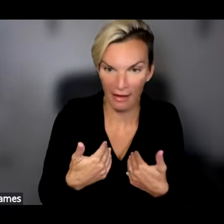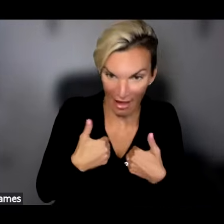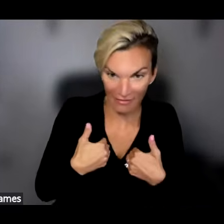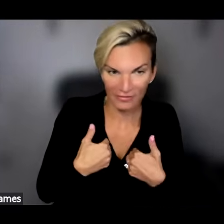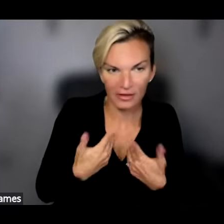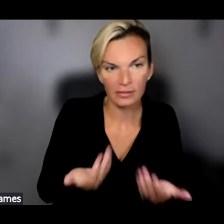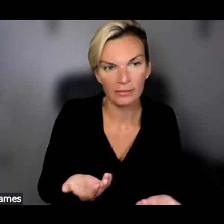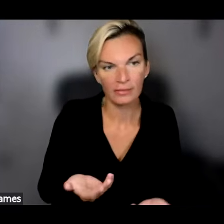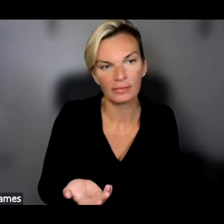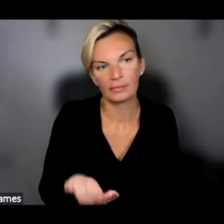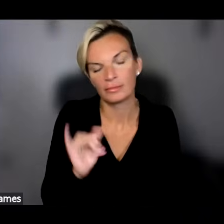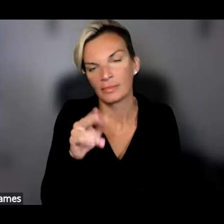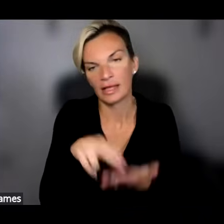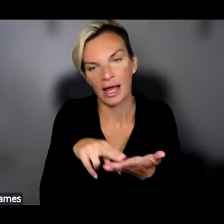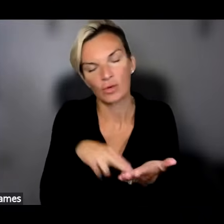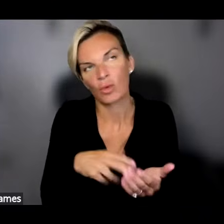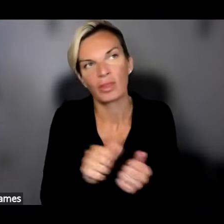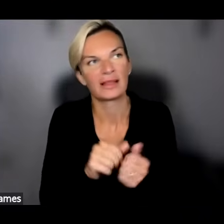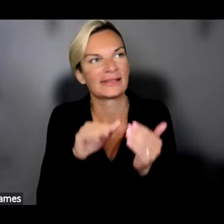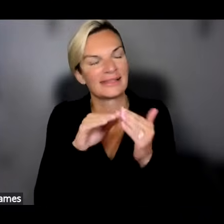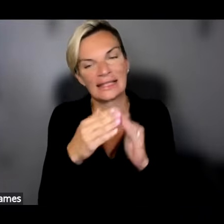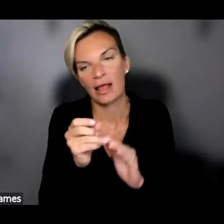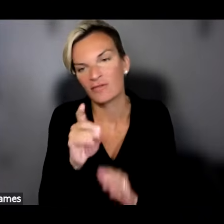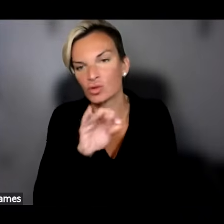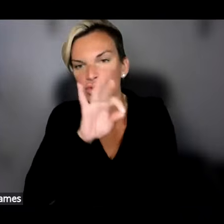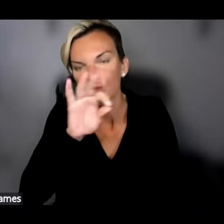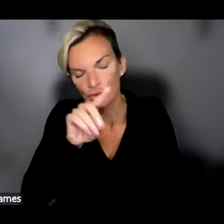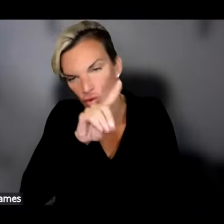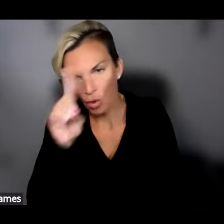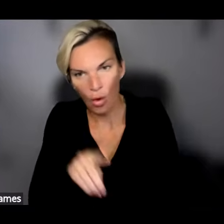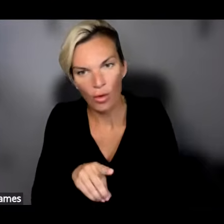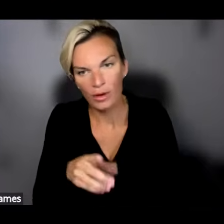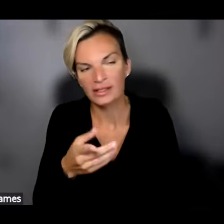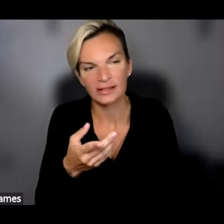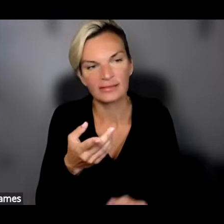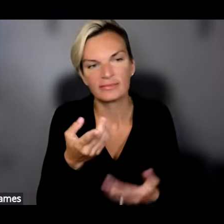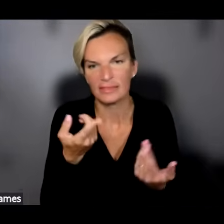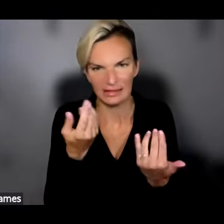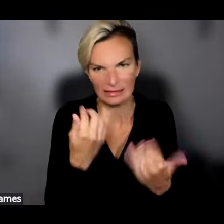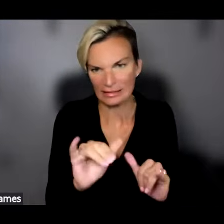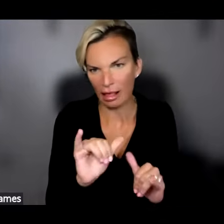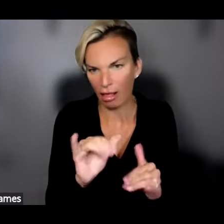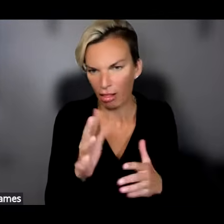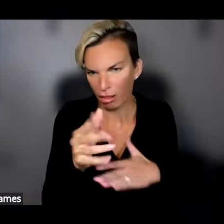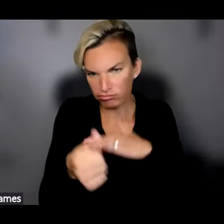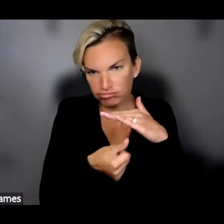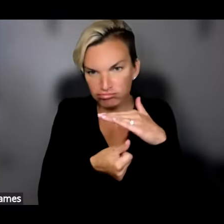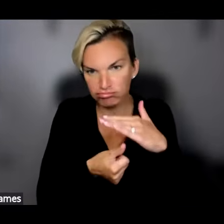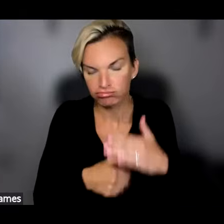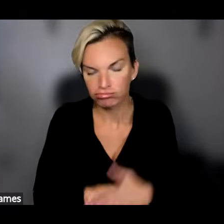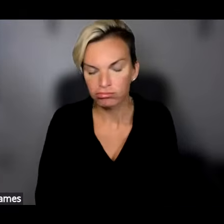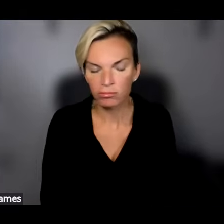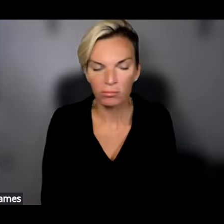So if you had like a contract with like the city of Detroit or something, I think you would still be covered. Is that right? it would be covered.